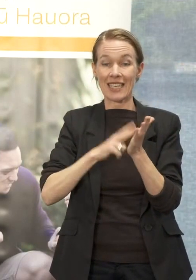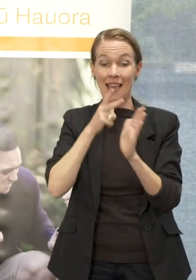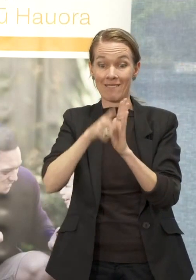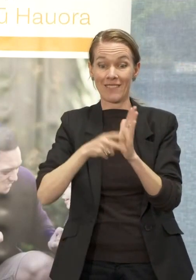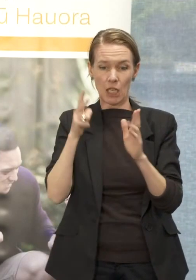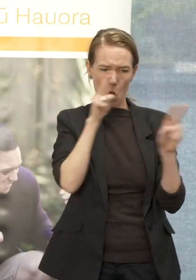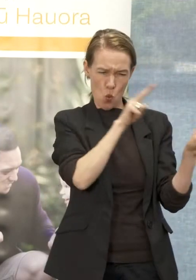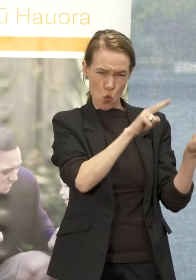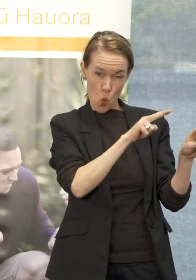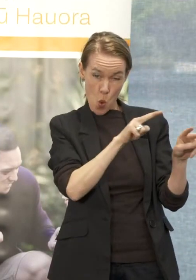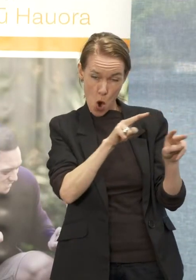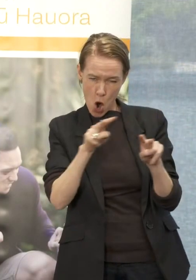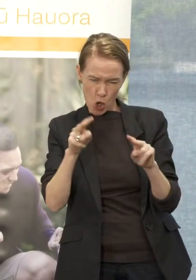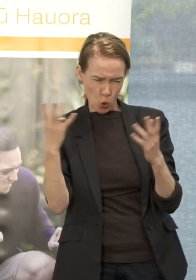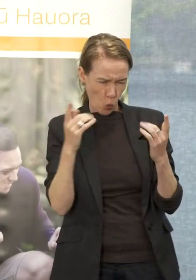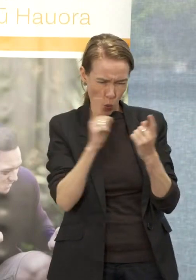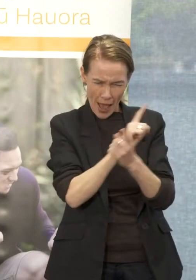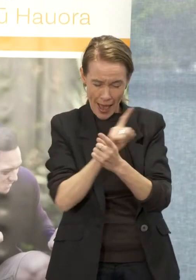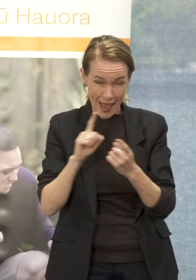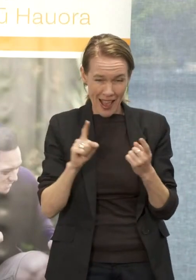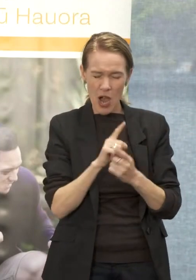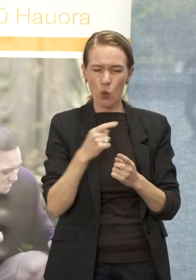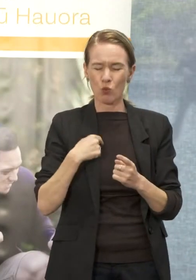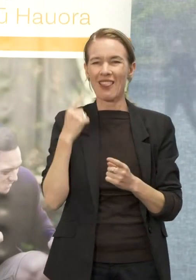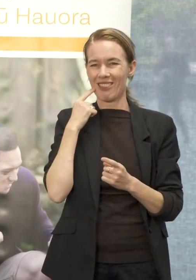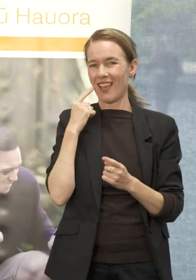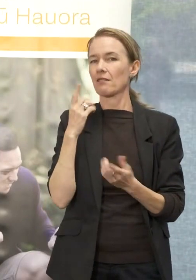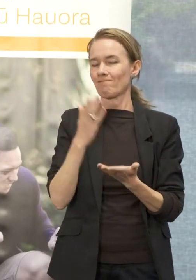been identified as a common factor.